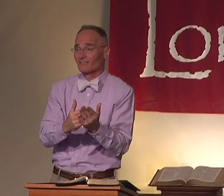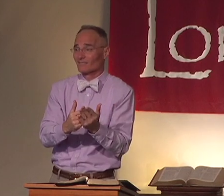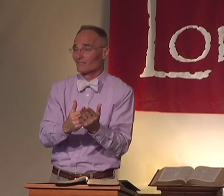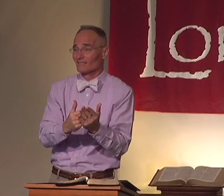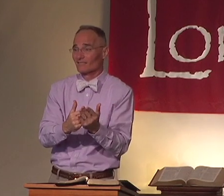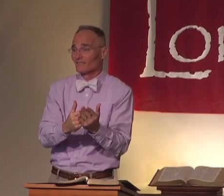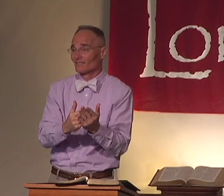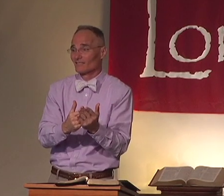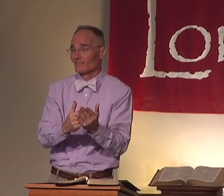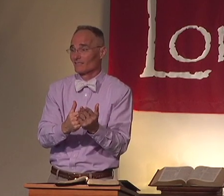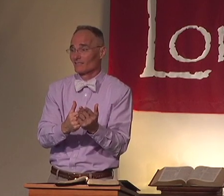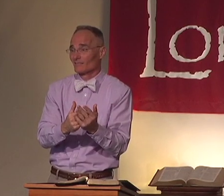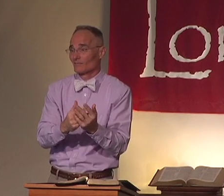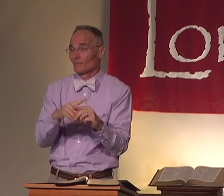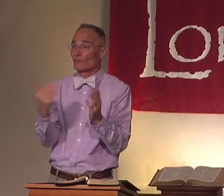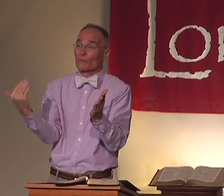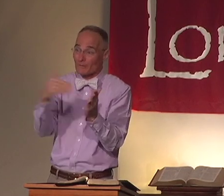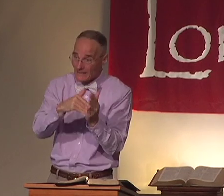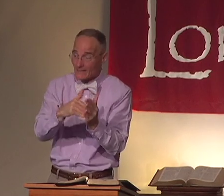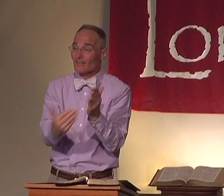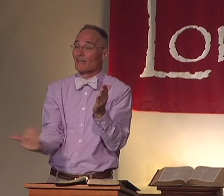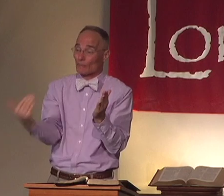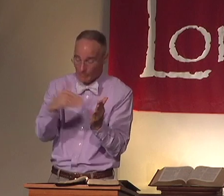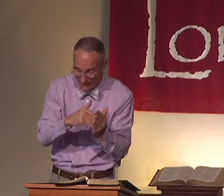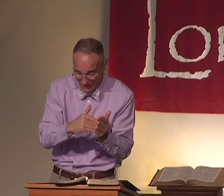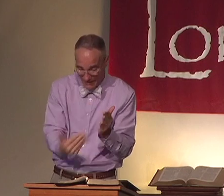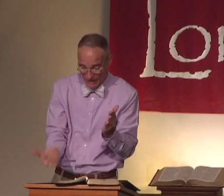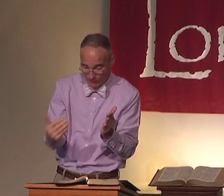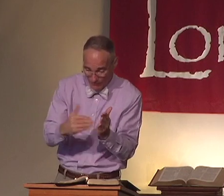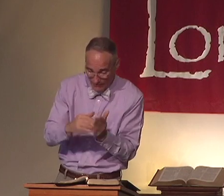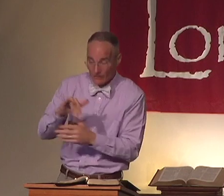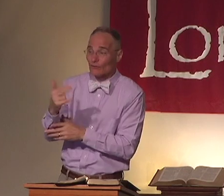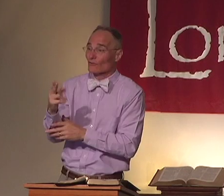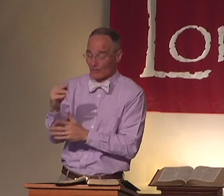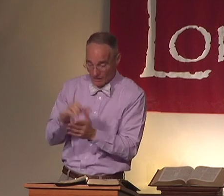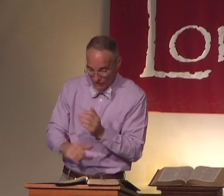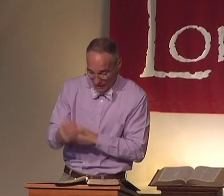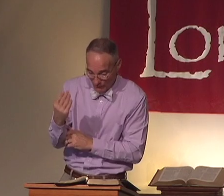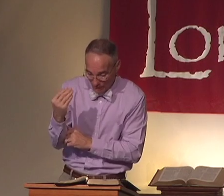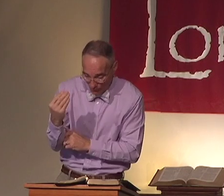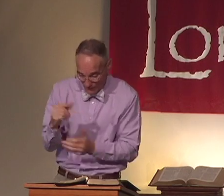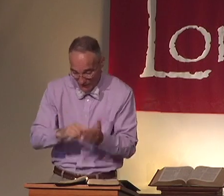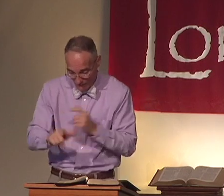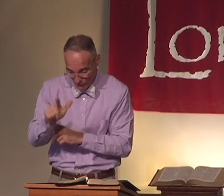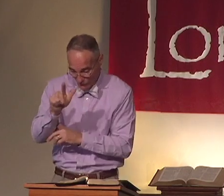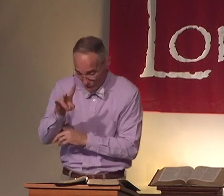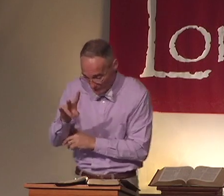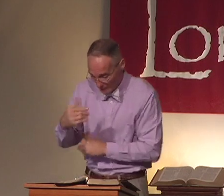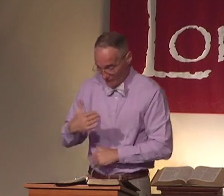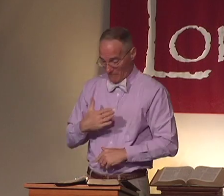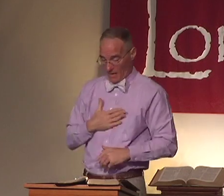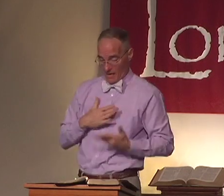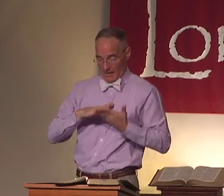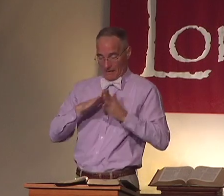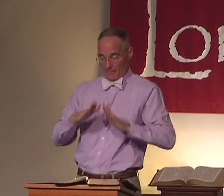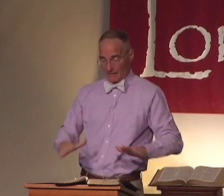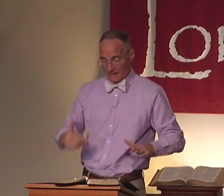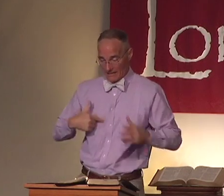short lesson. But he repeated it over and over. In John chapter 14, verse 37, he said,